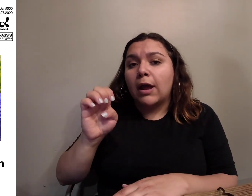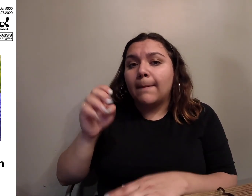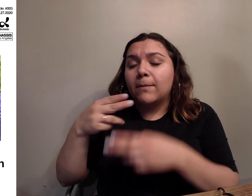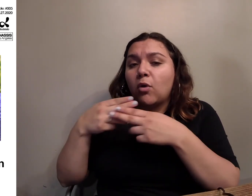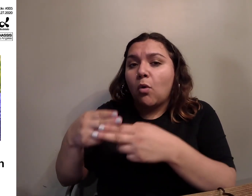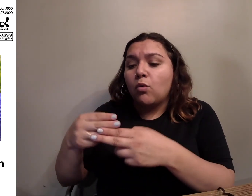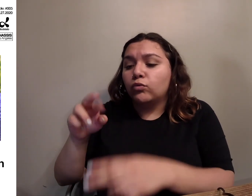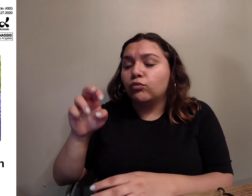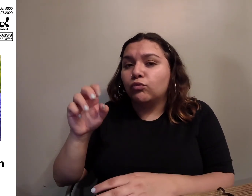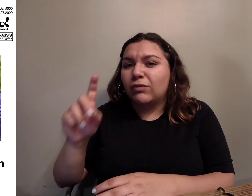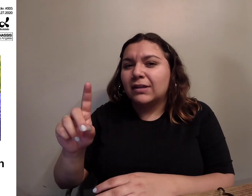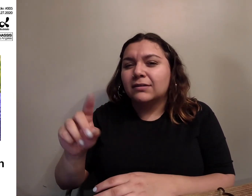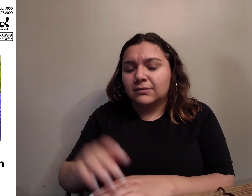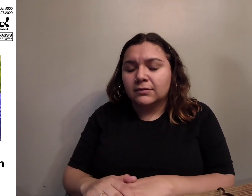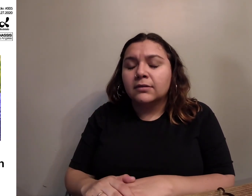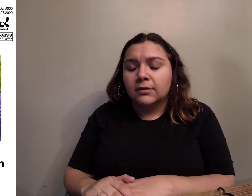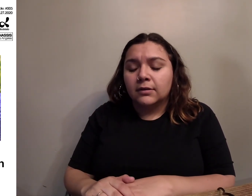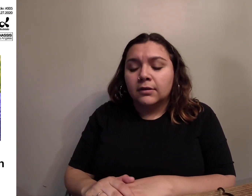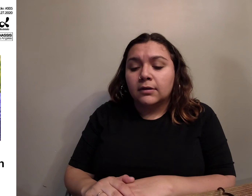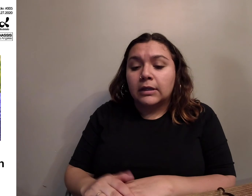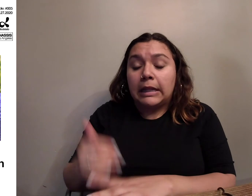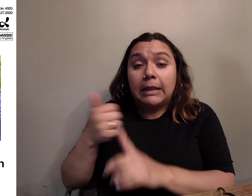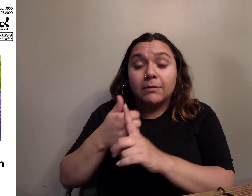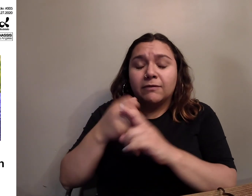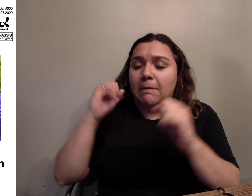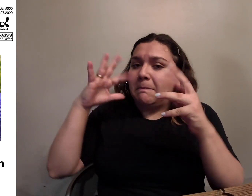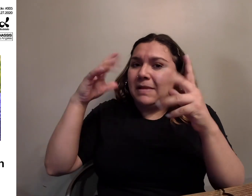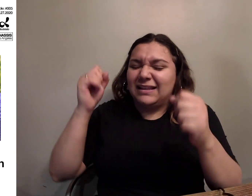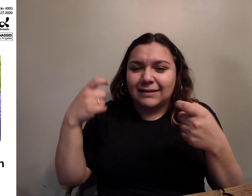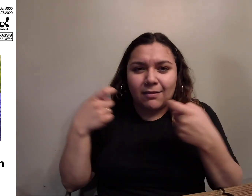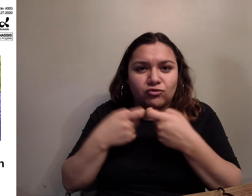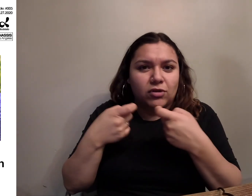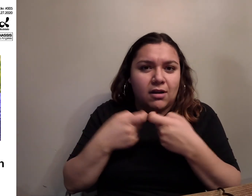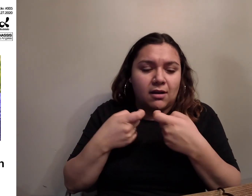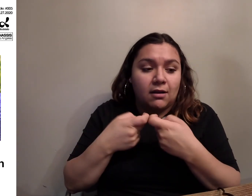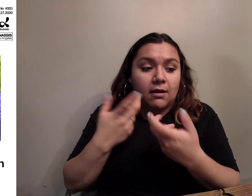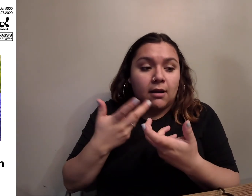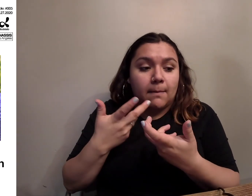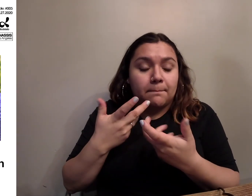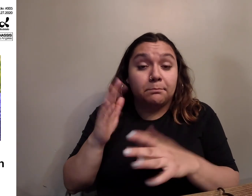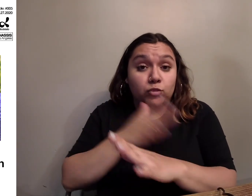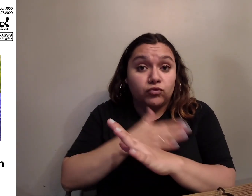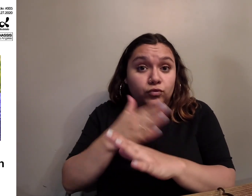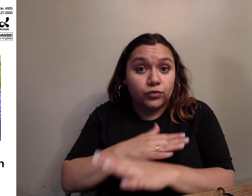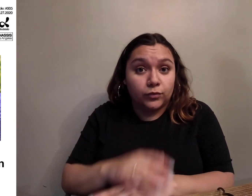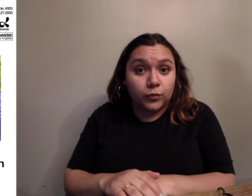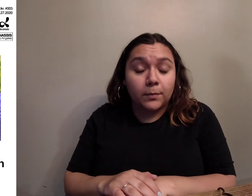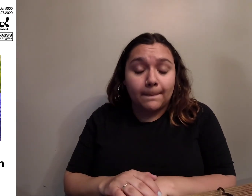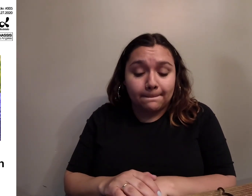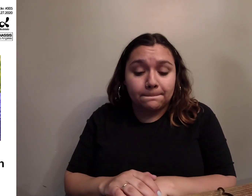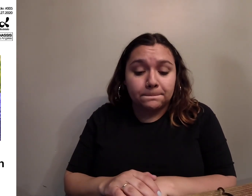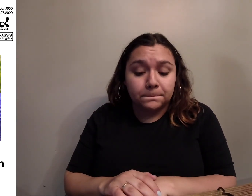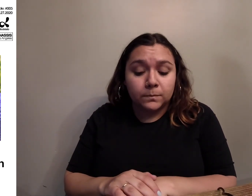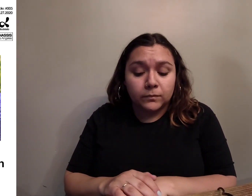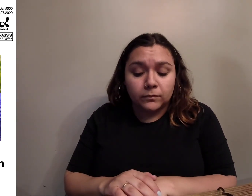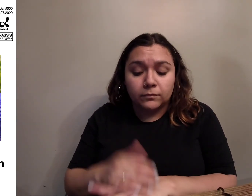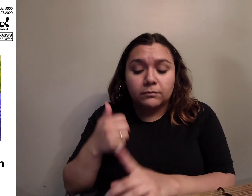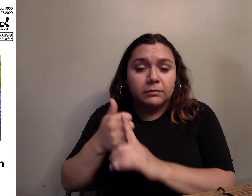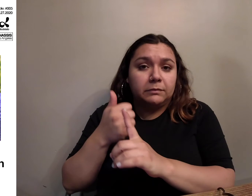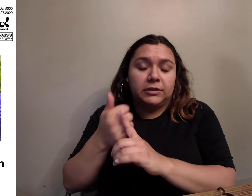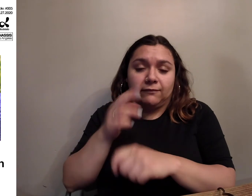And they make magnificent electronic music. They are, of